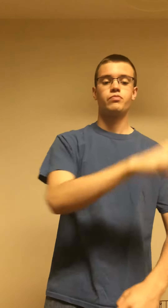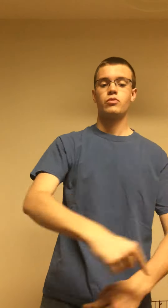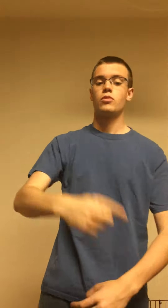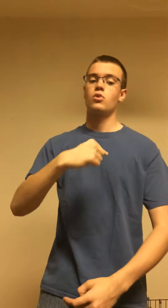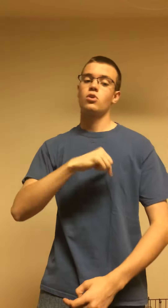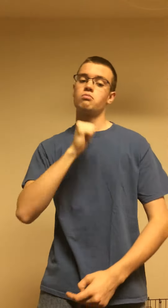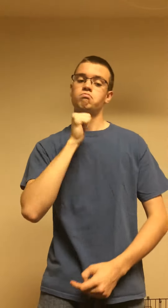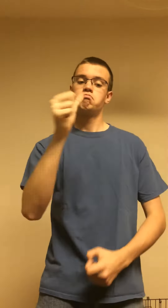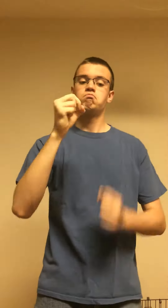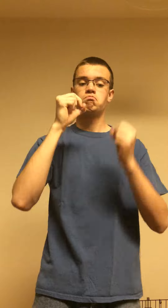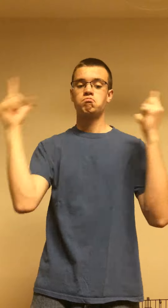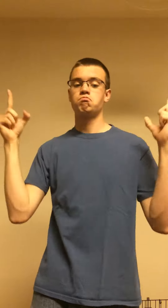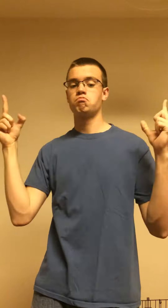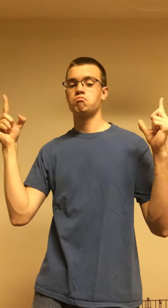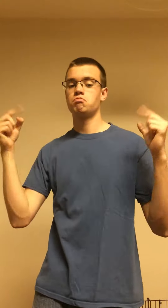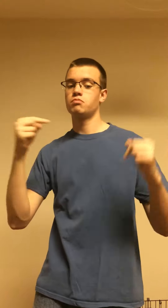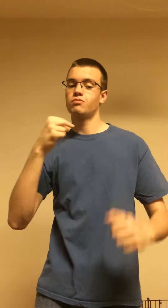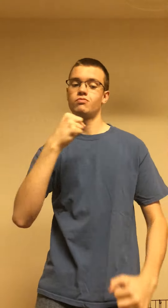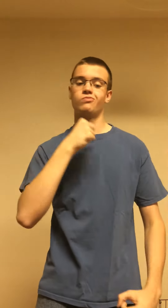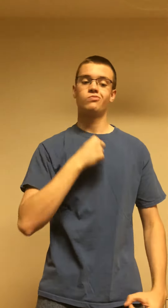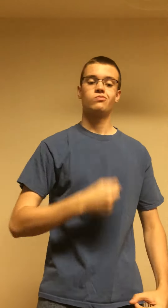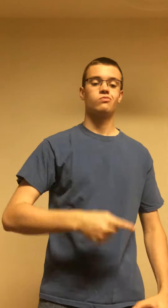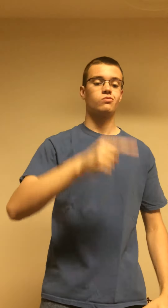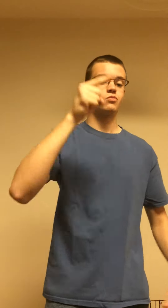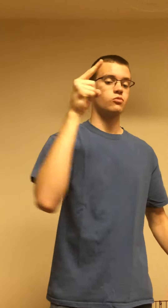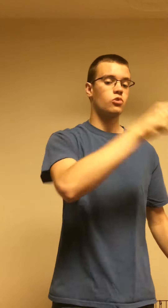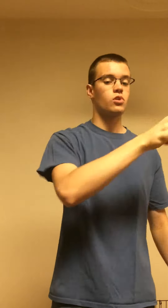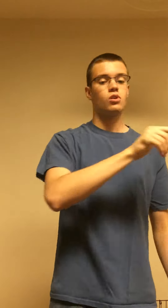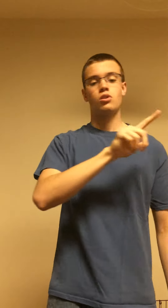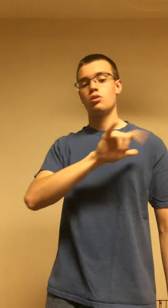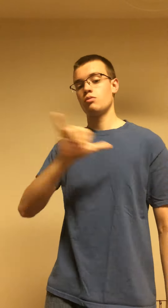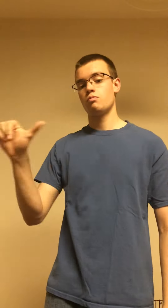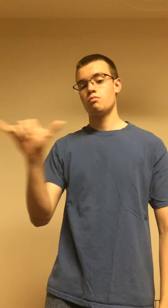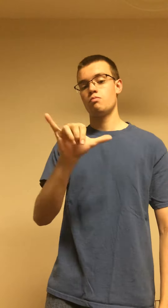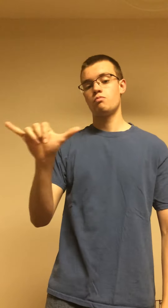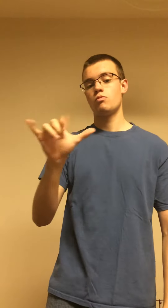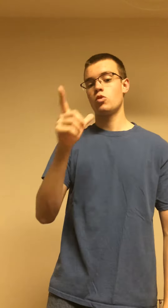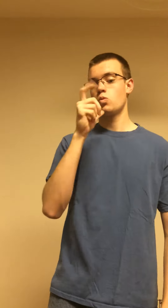should,